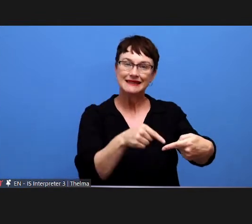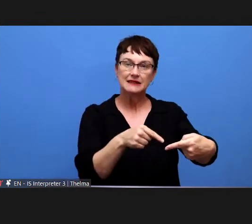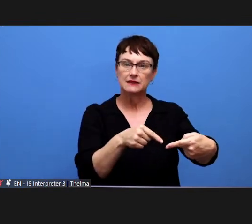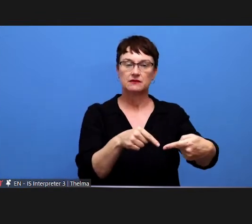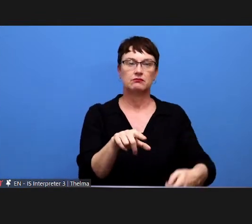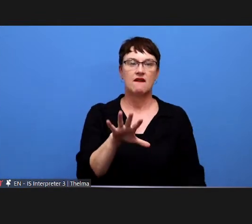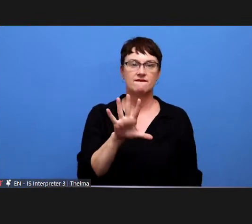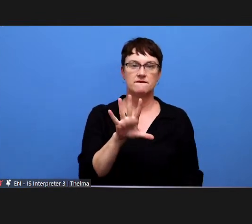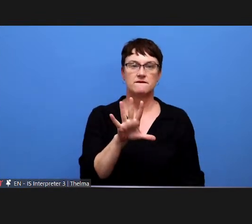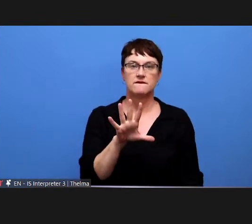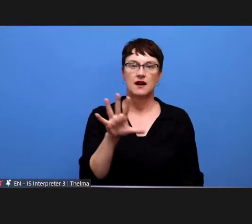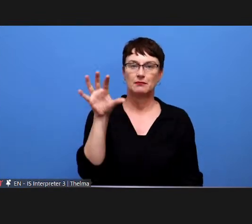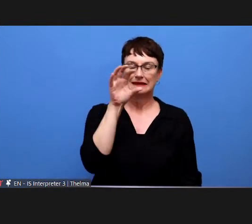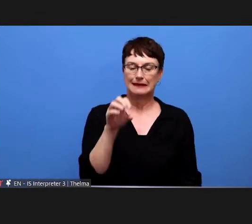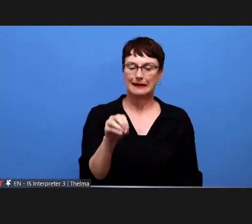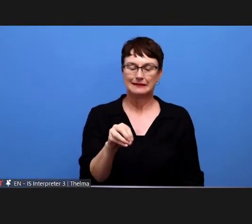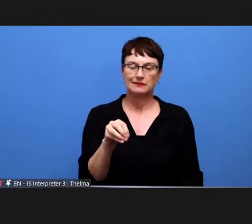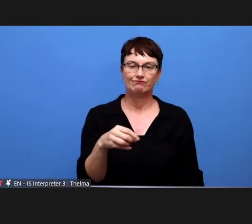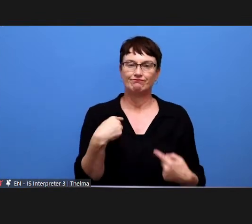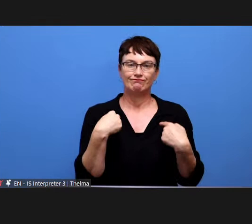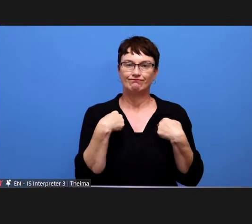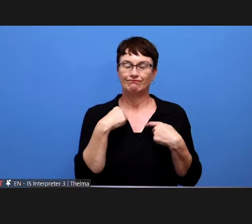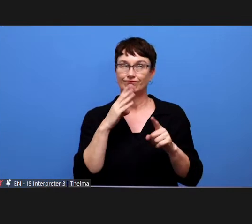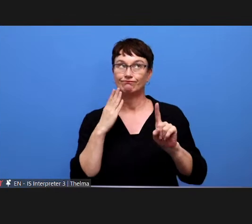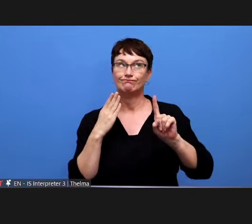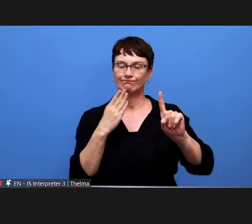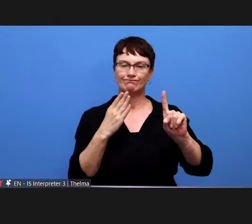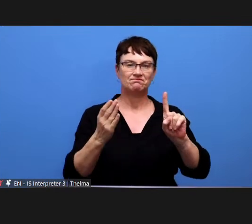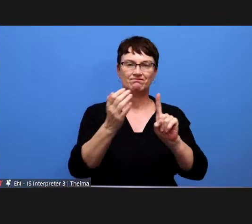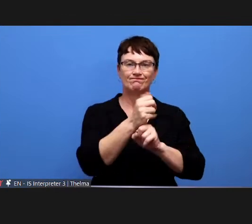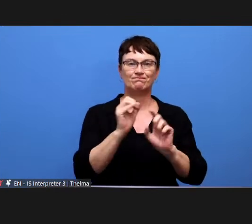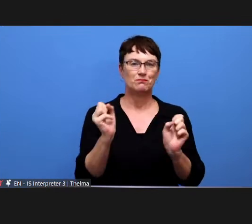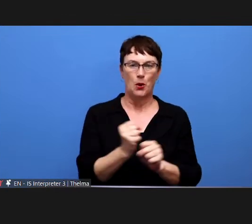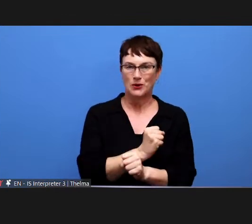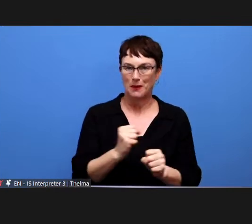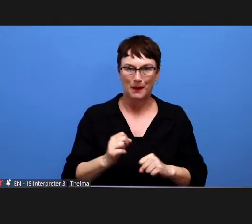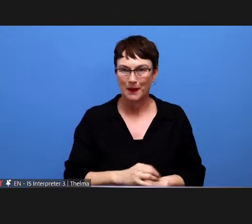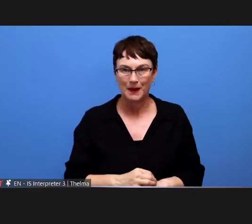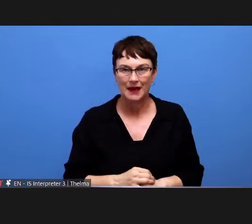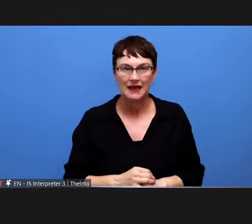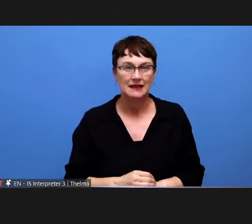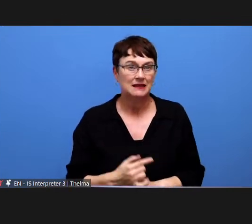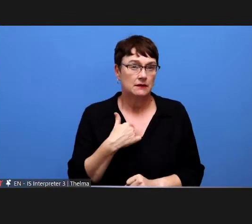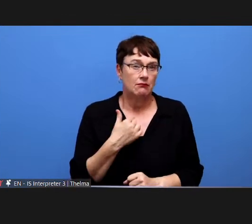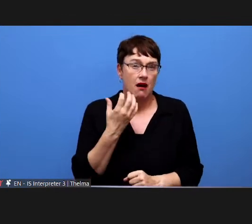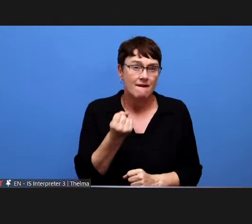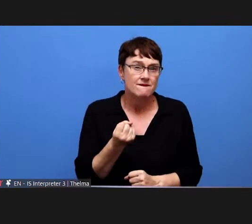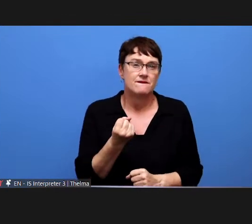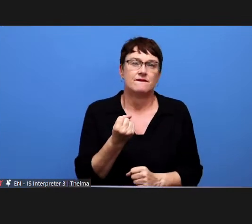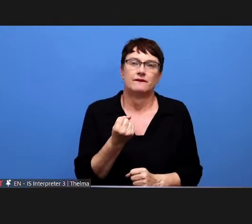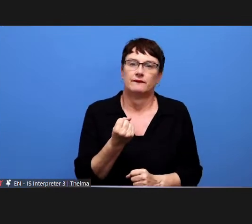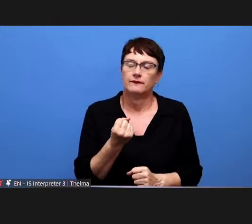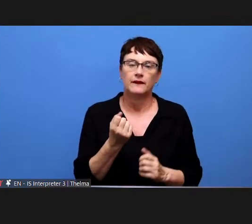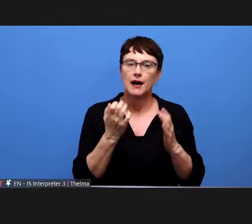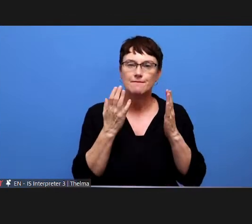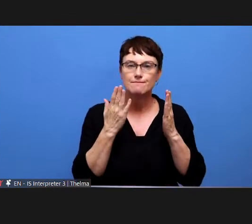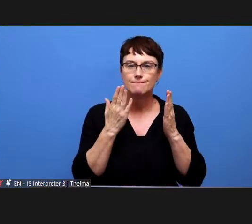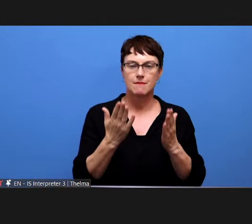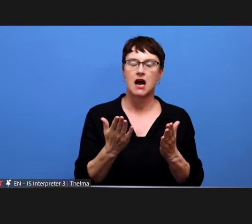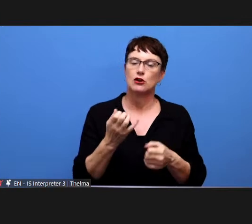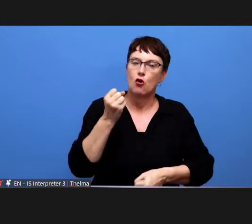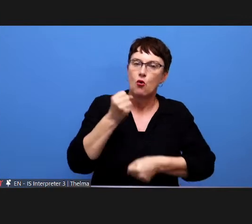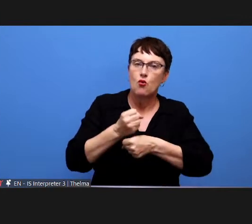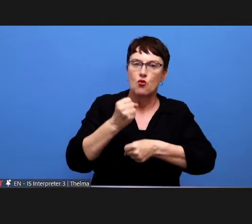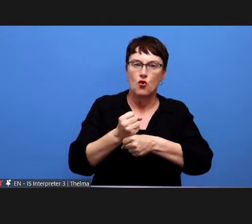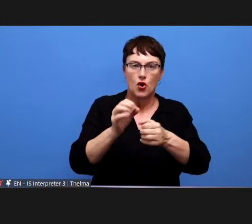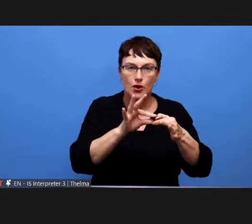have any type of operational agreement. Last but not least, when we're looking at the state of surface water